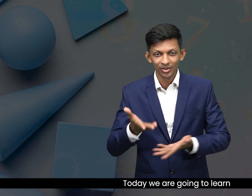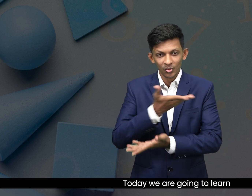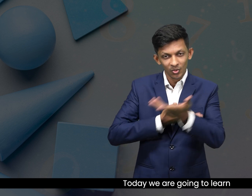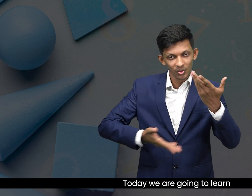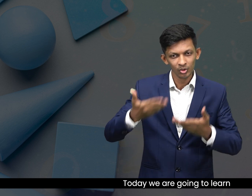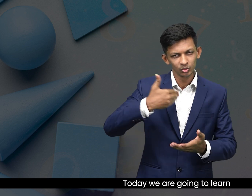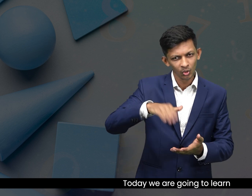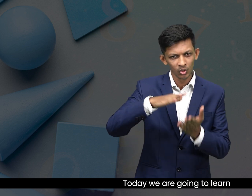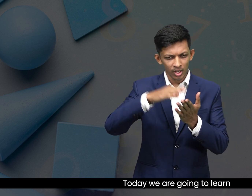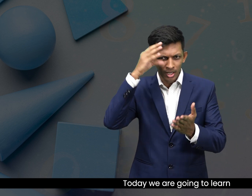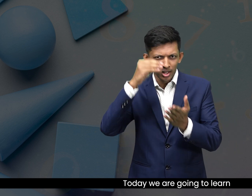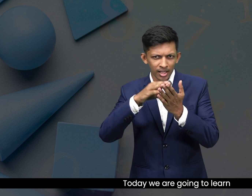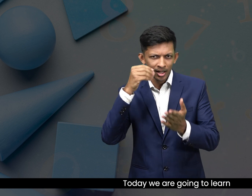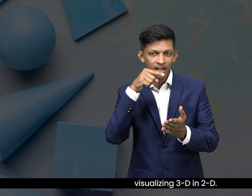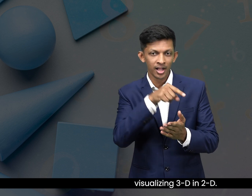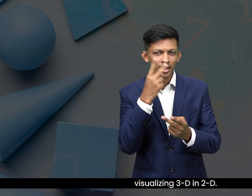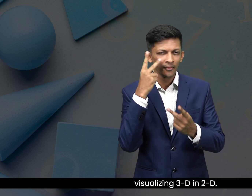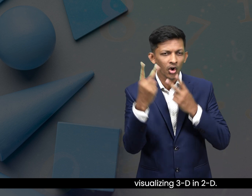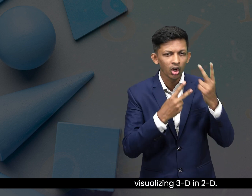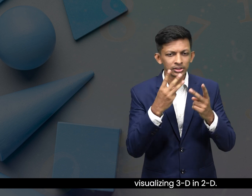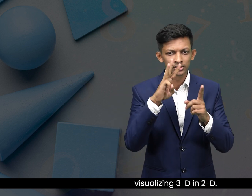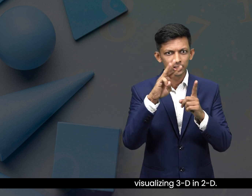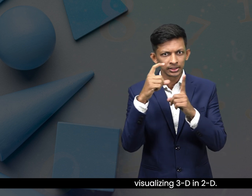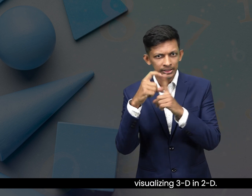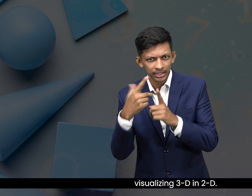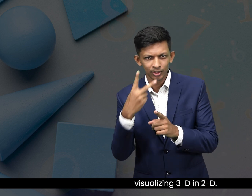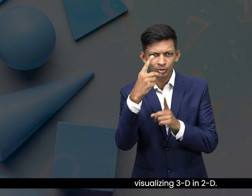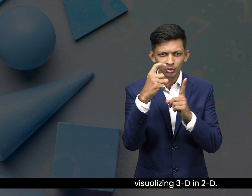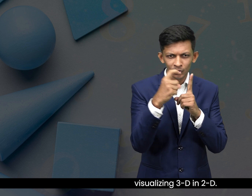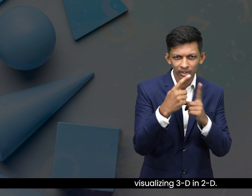Today we are going to learn visualizing 3D in 2D.